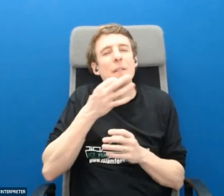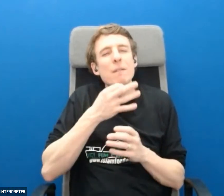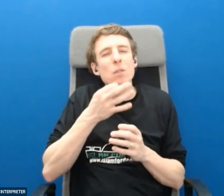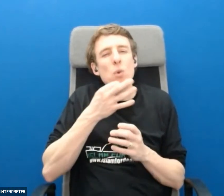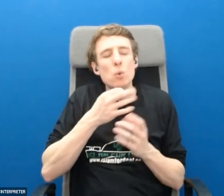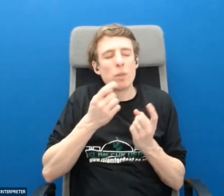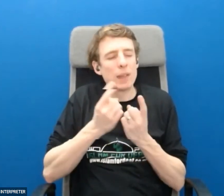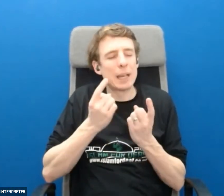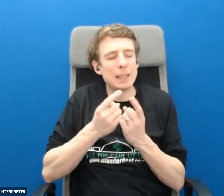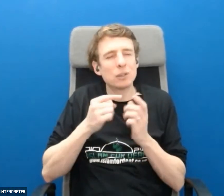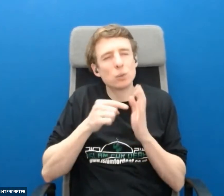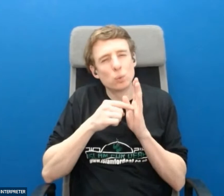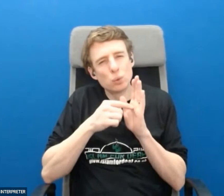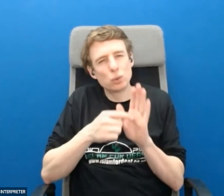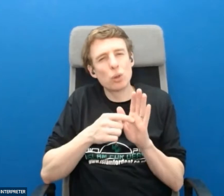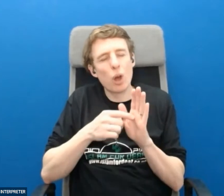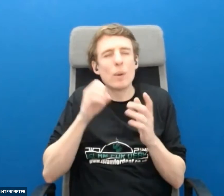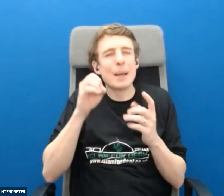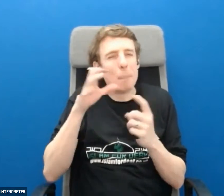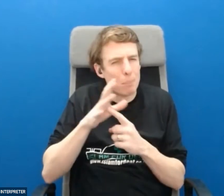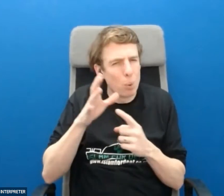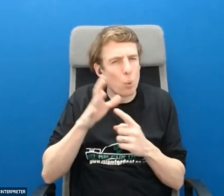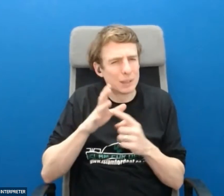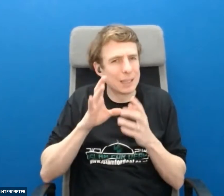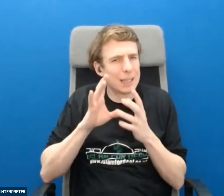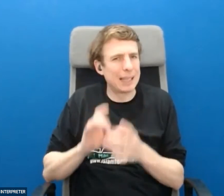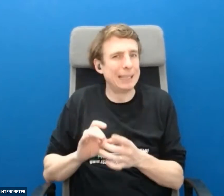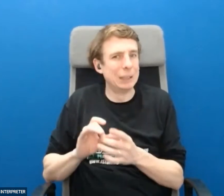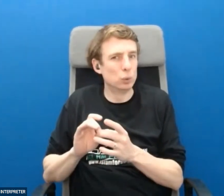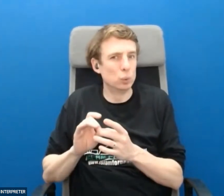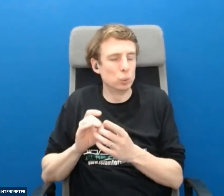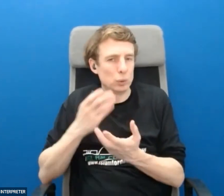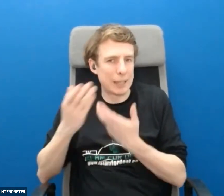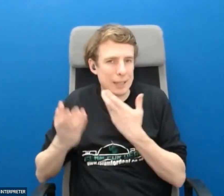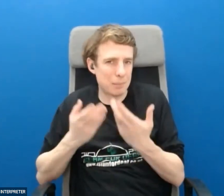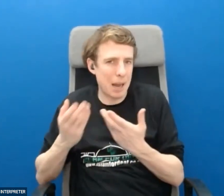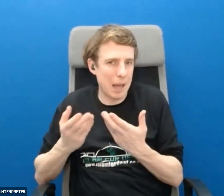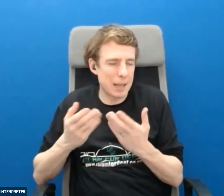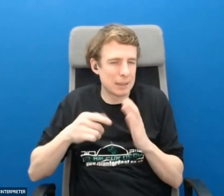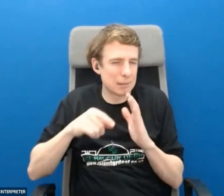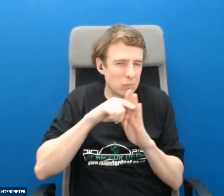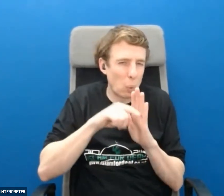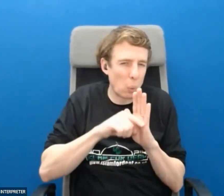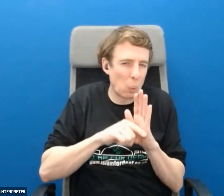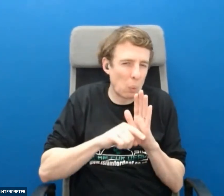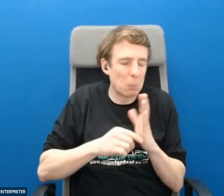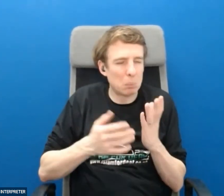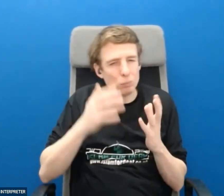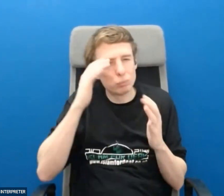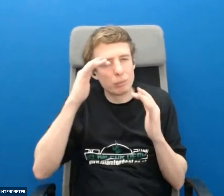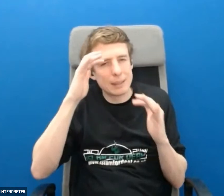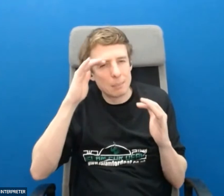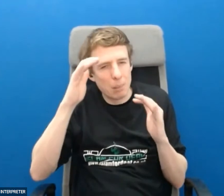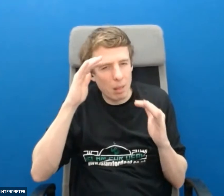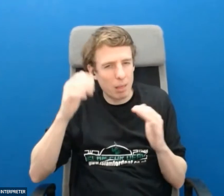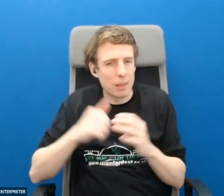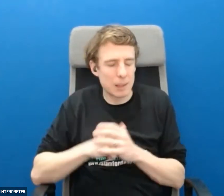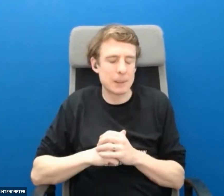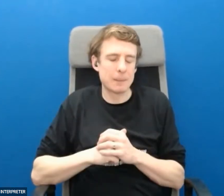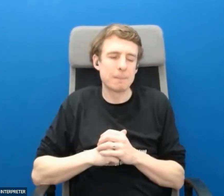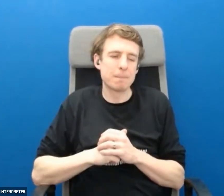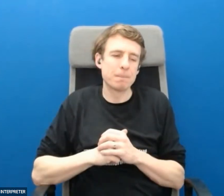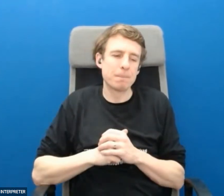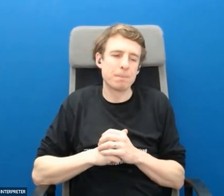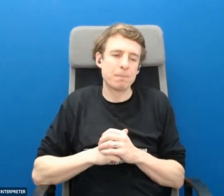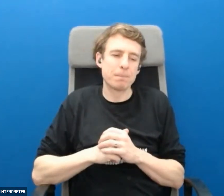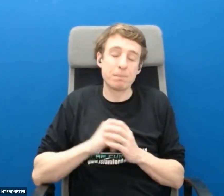serve as a kind of introduction to the studying of the branch of knowledge of the Islamic faith,